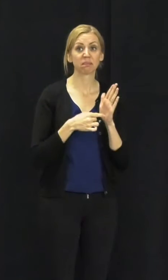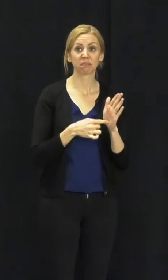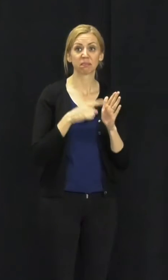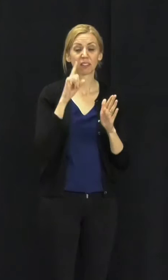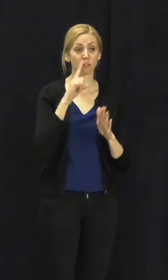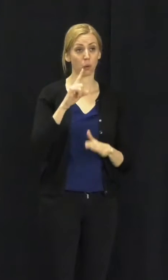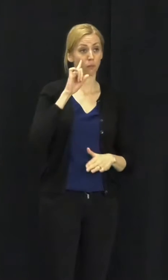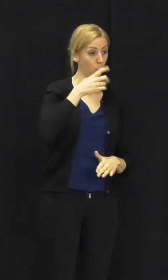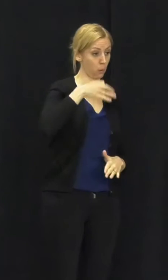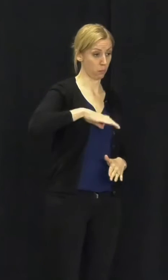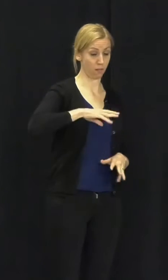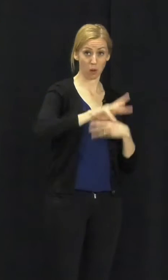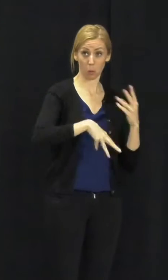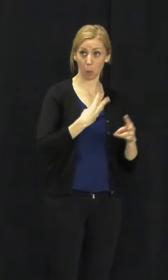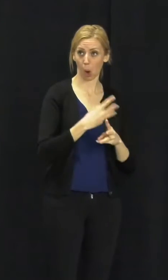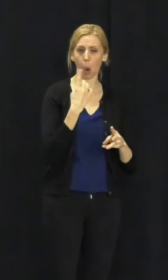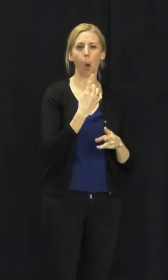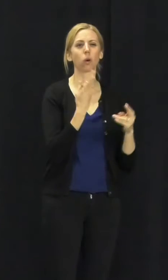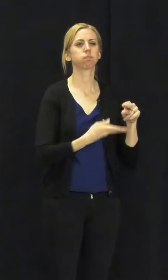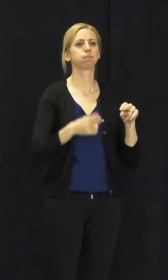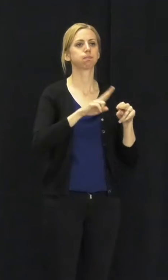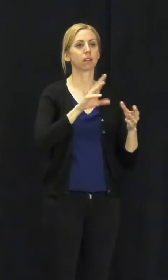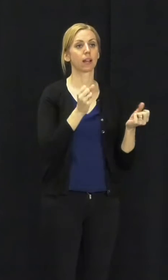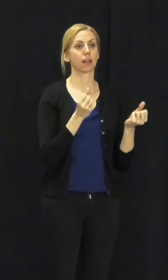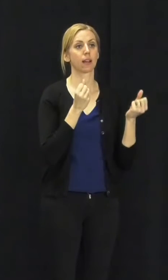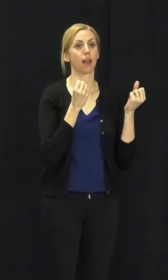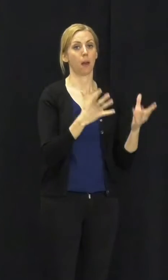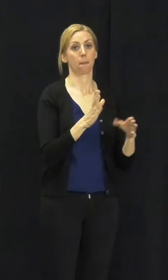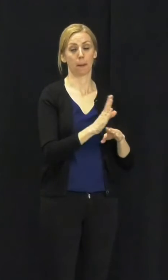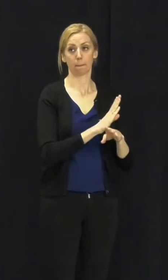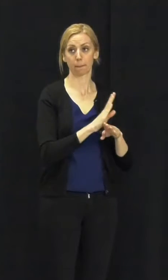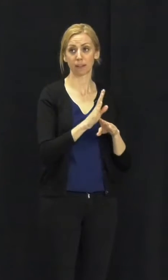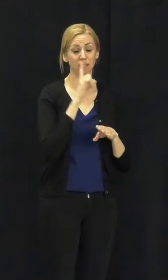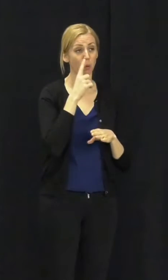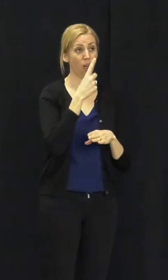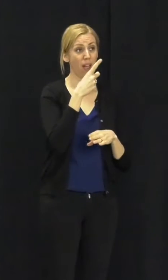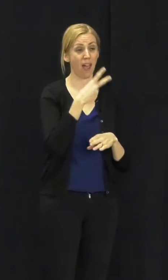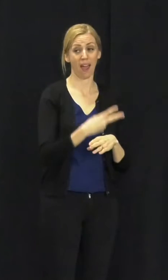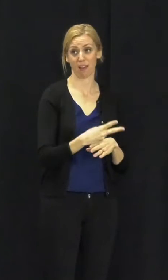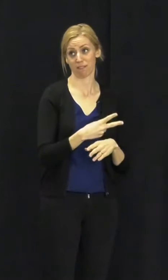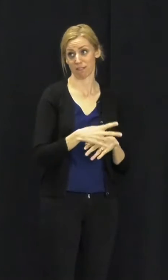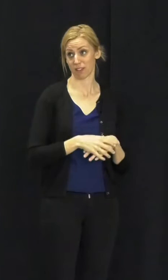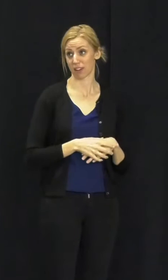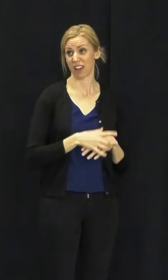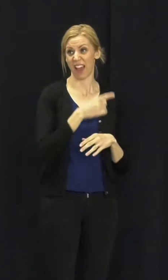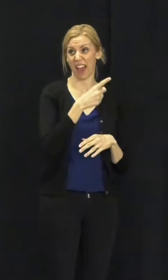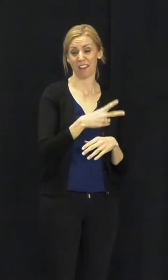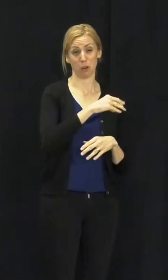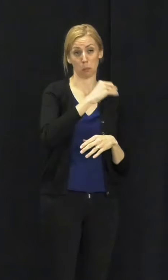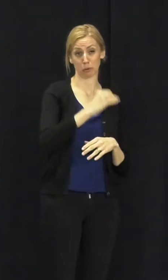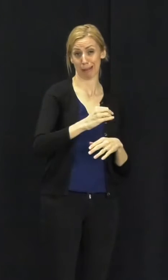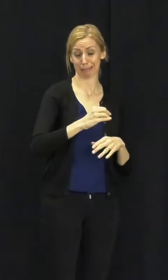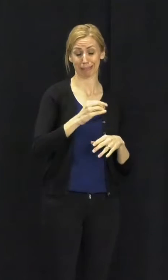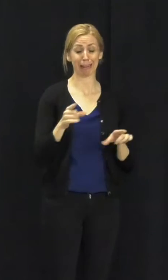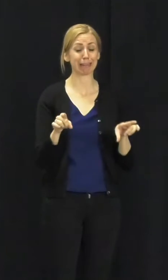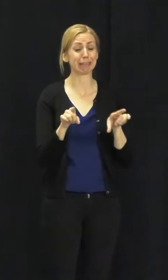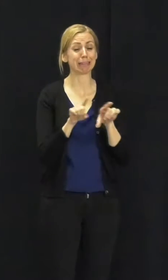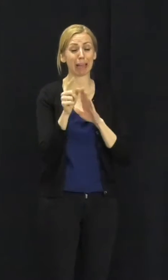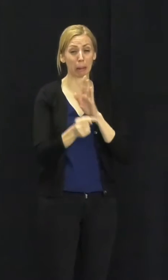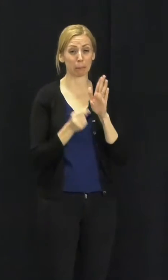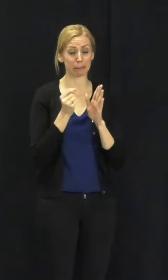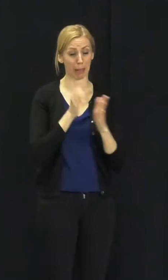we know we do not have gender diversity on this panel, so just wanted to say that. I mean, we rock, but you know, we just